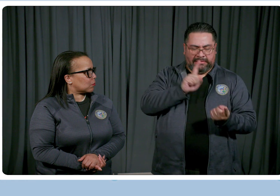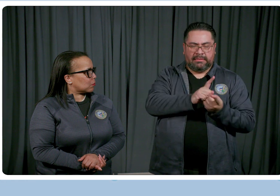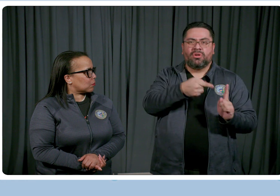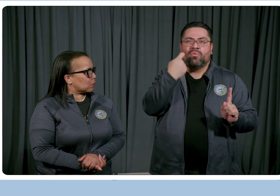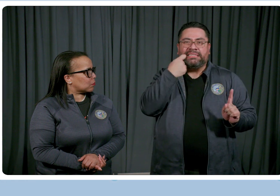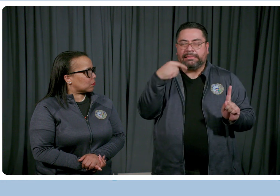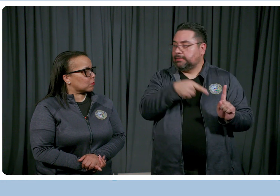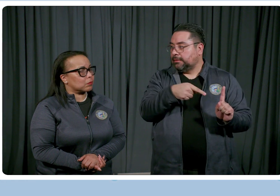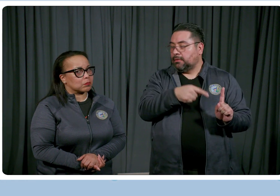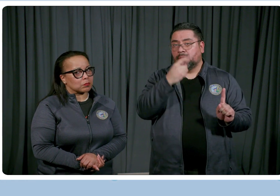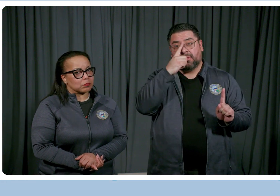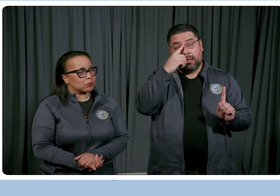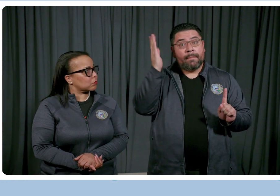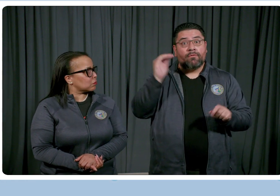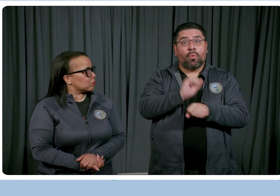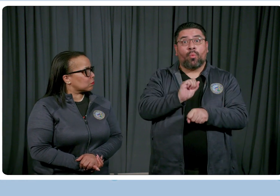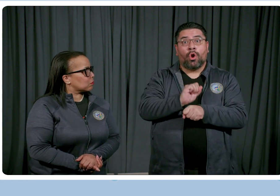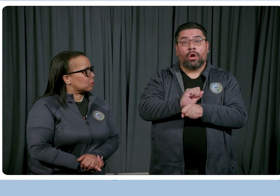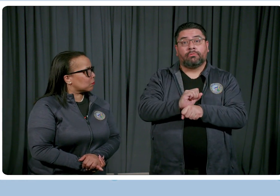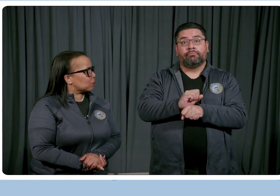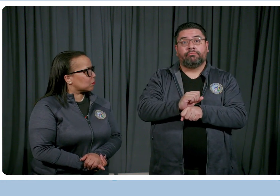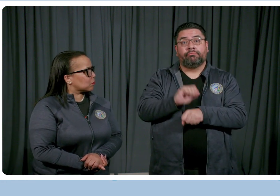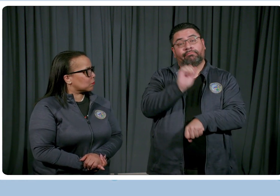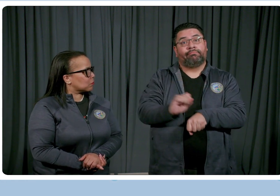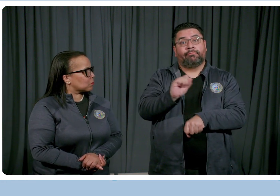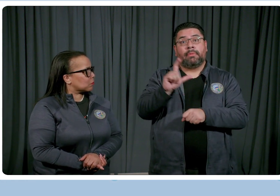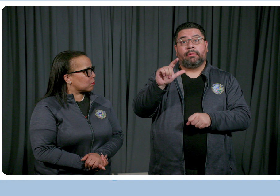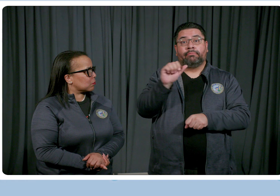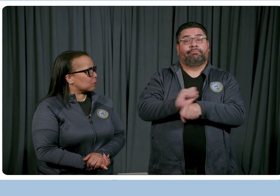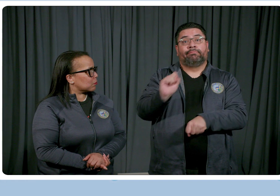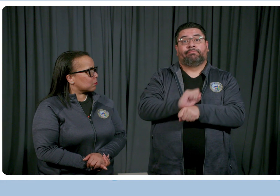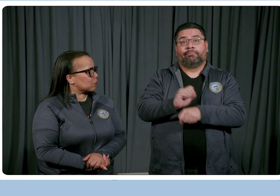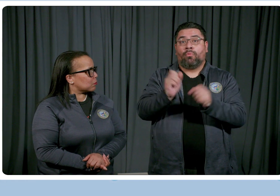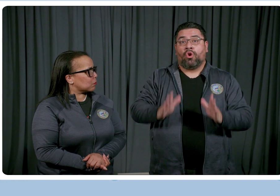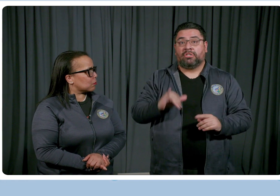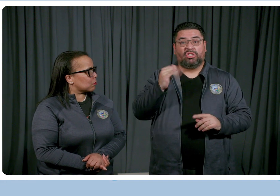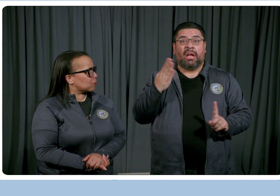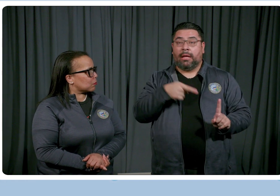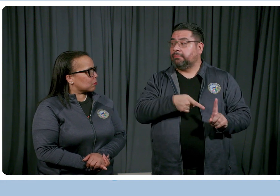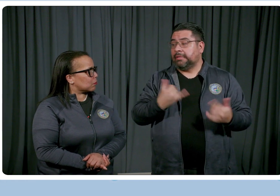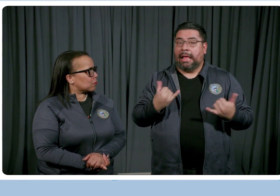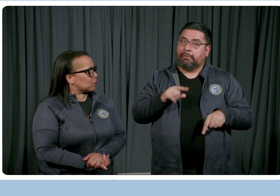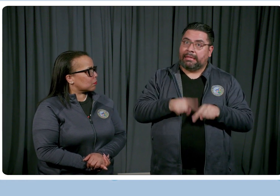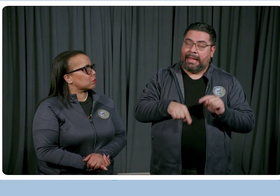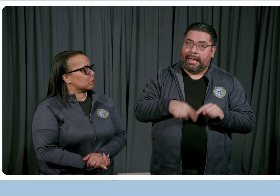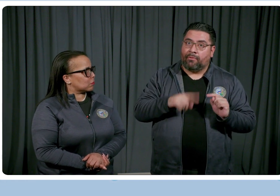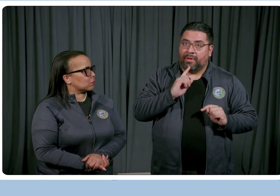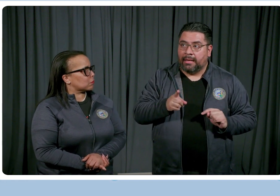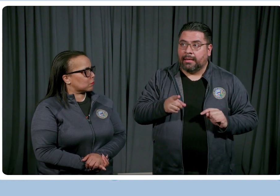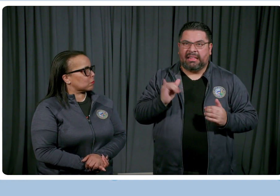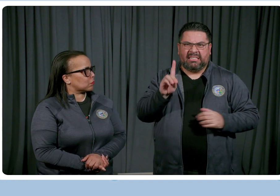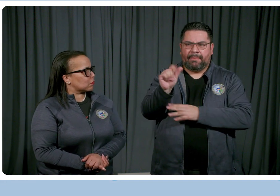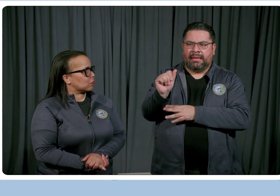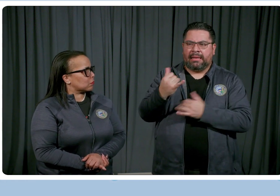woman recently who used to do manual labor and, is no longer in a position to do that. And so she is